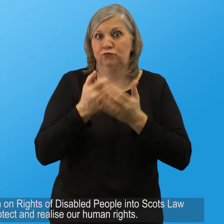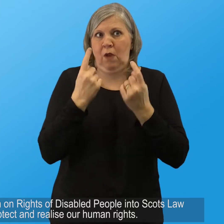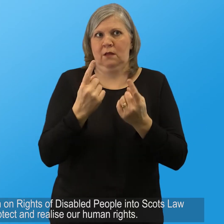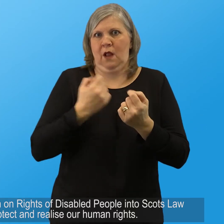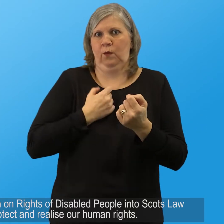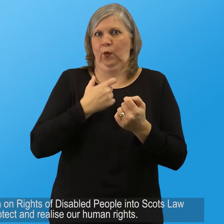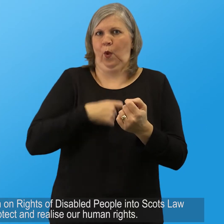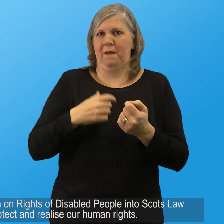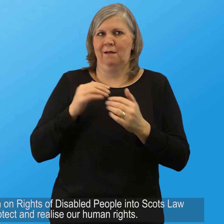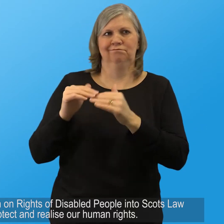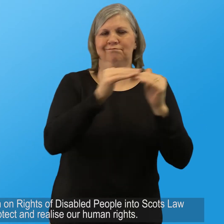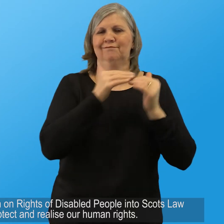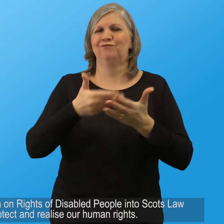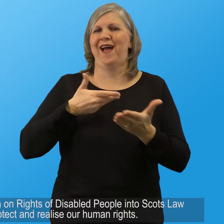rights.